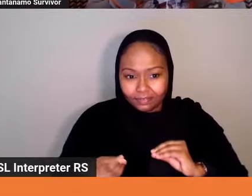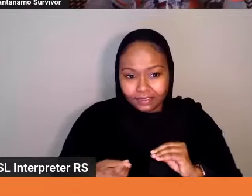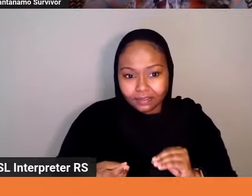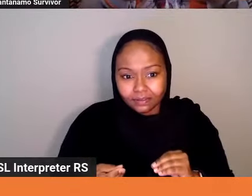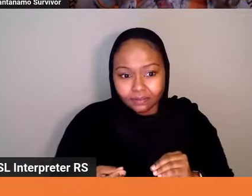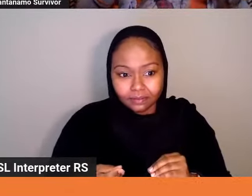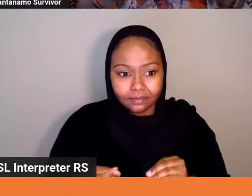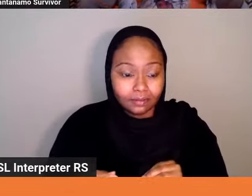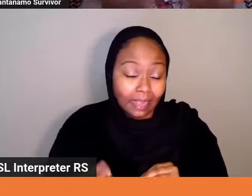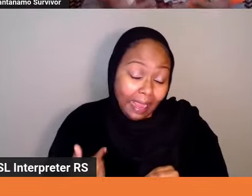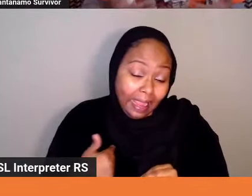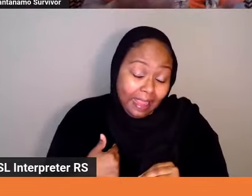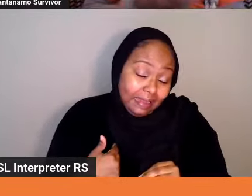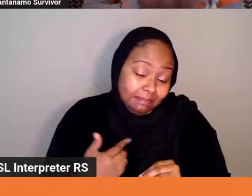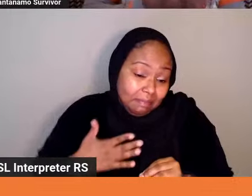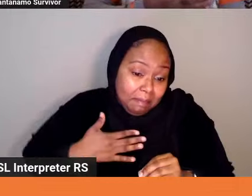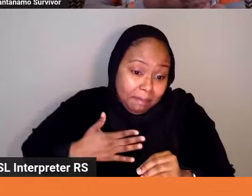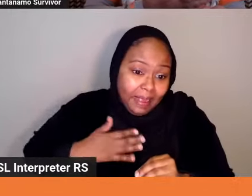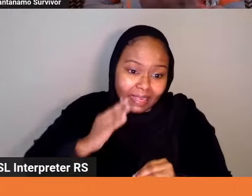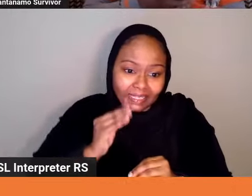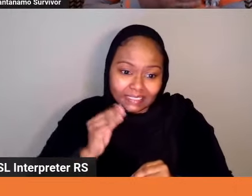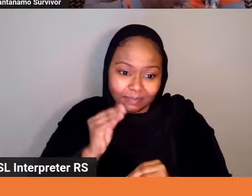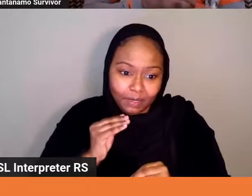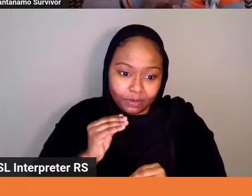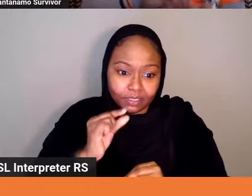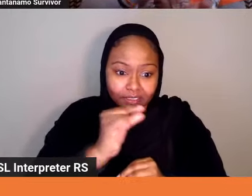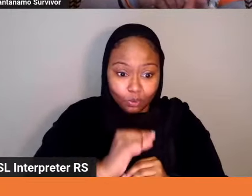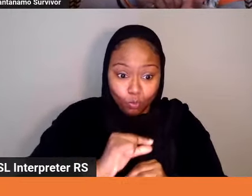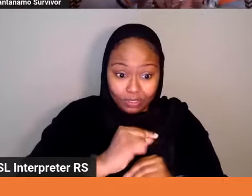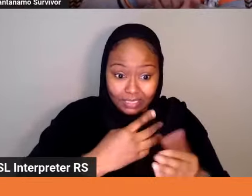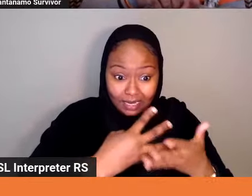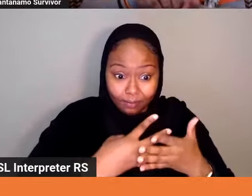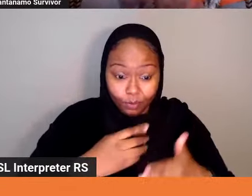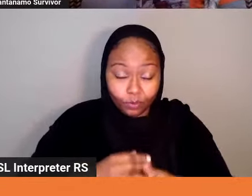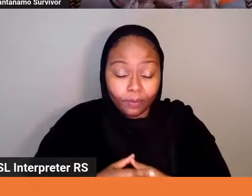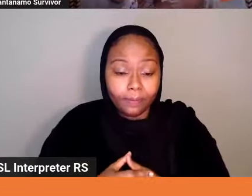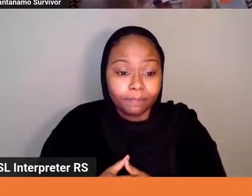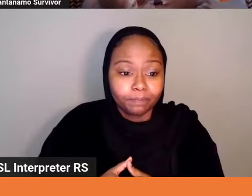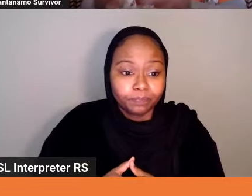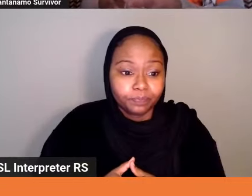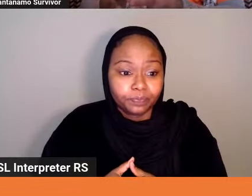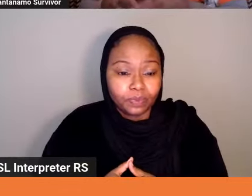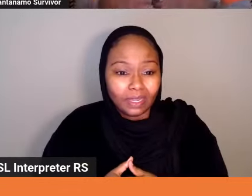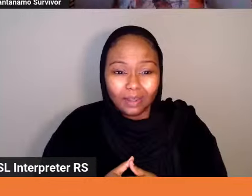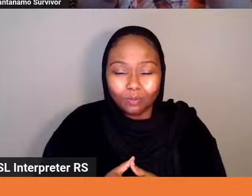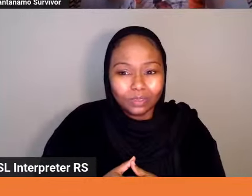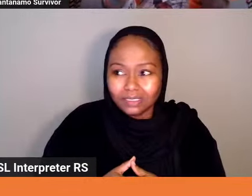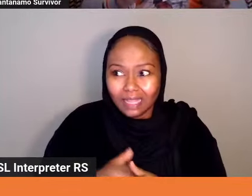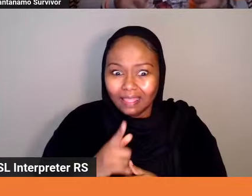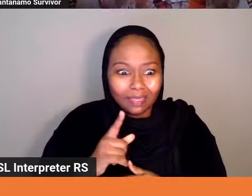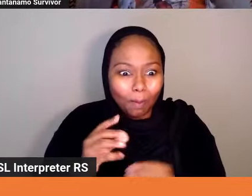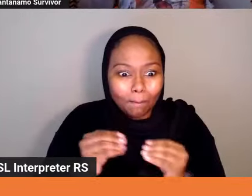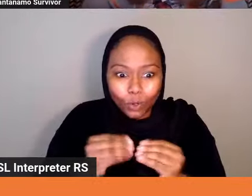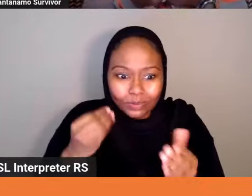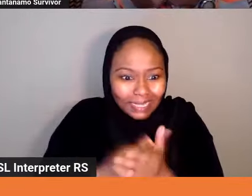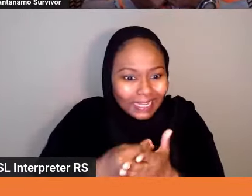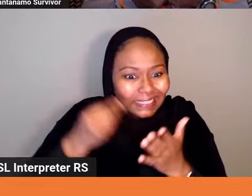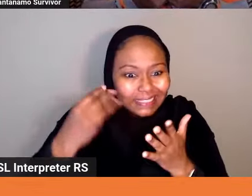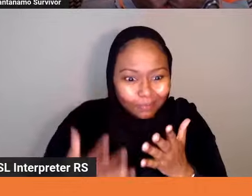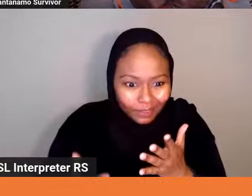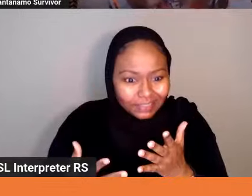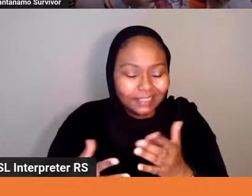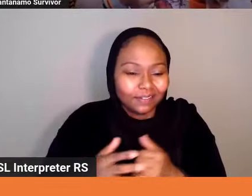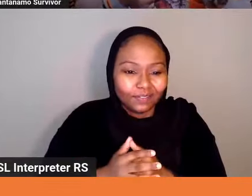about Guantanamo because from my experience, Guantanamo, one of the most secretive prisons in the world and the most expensive one. Until that day, we are a